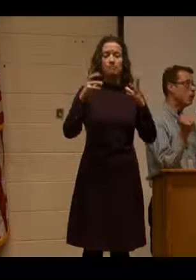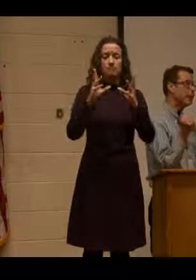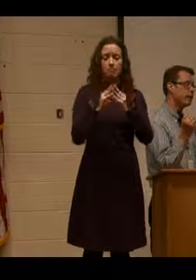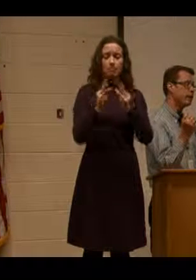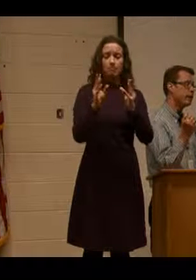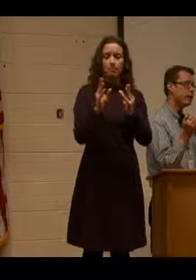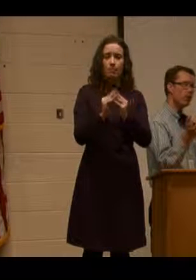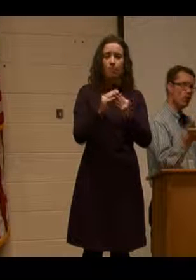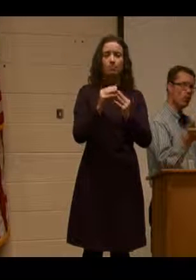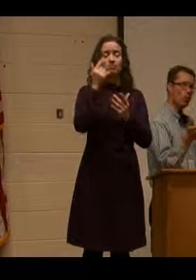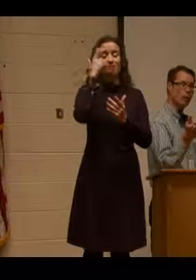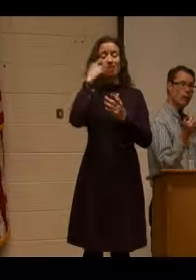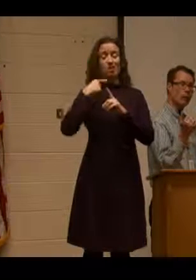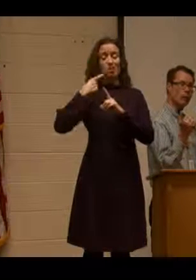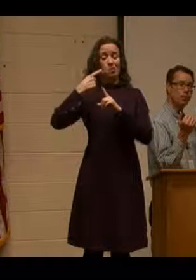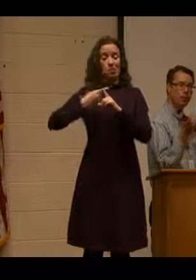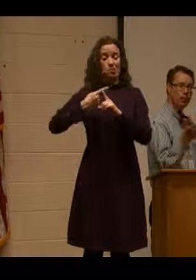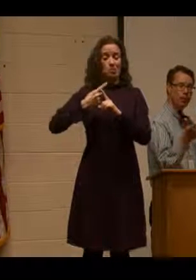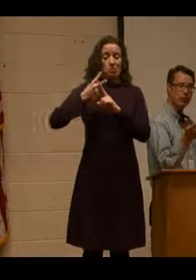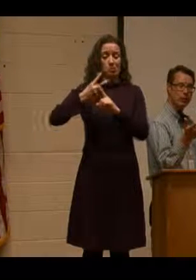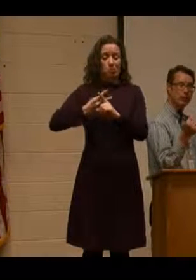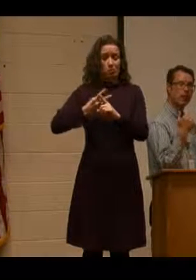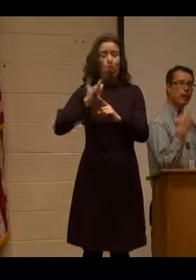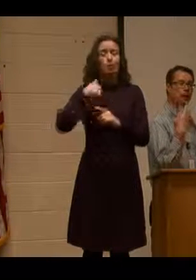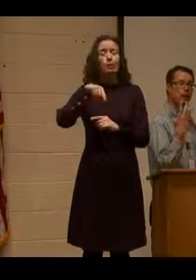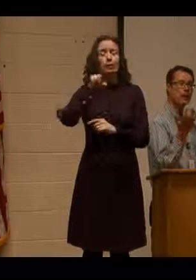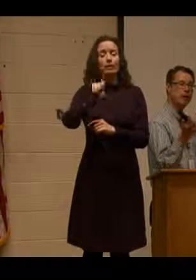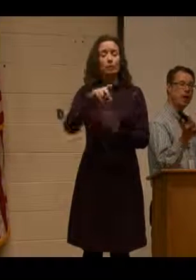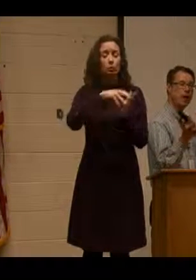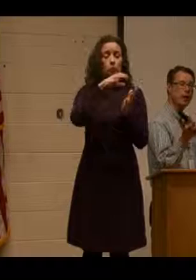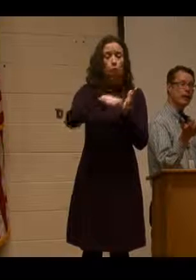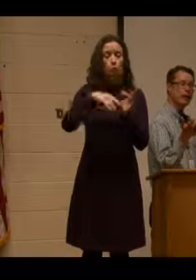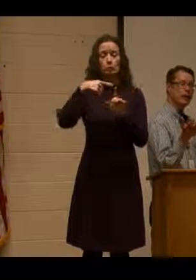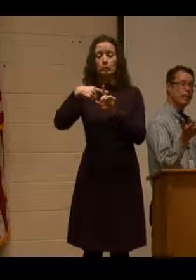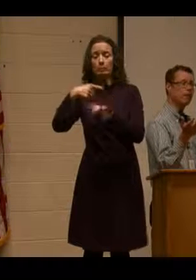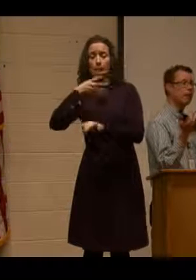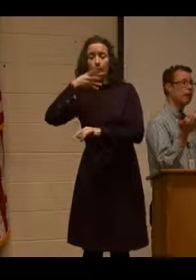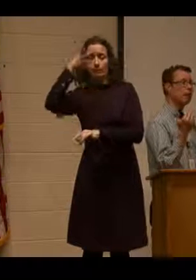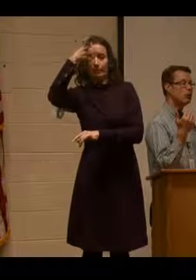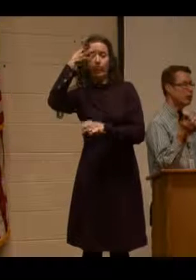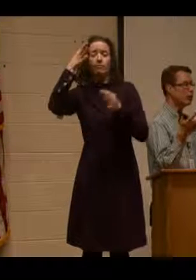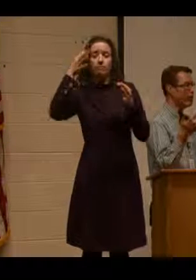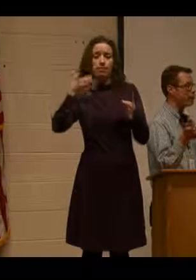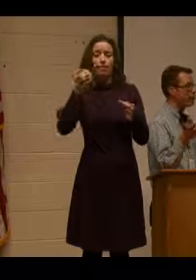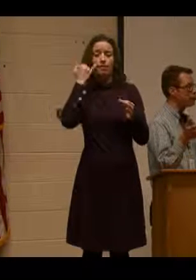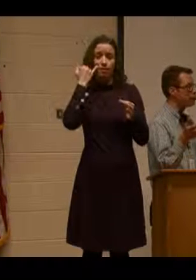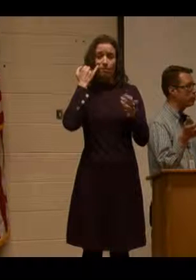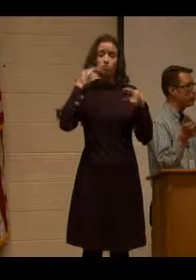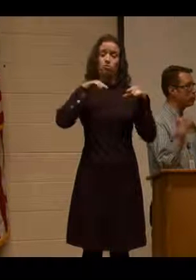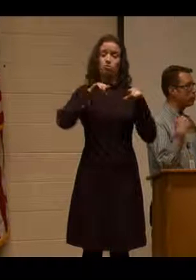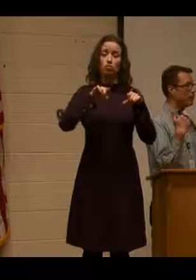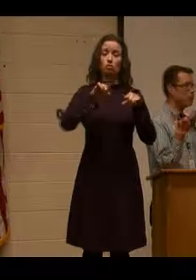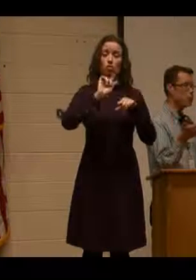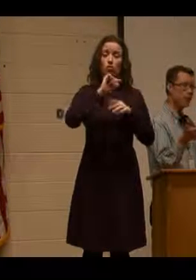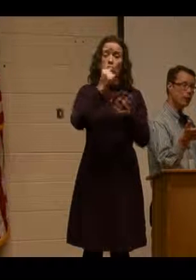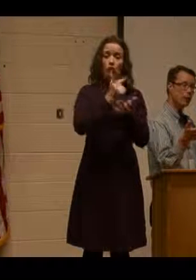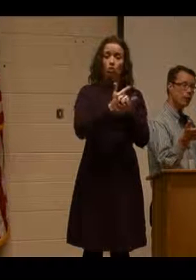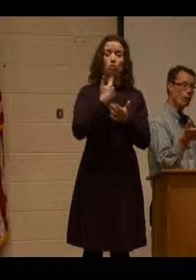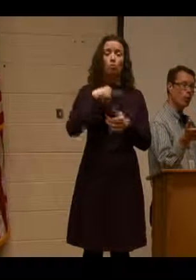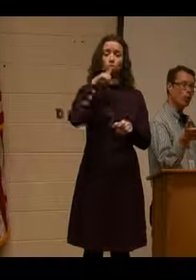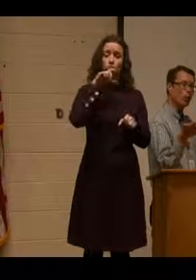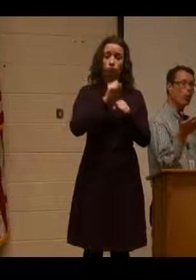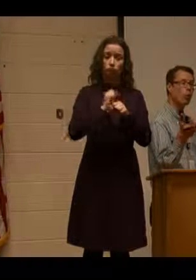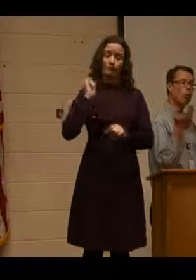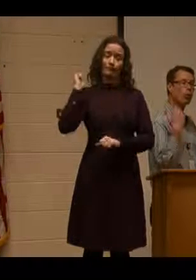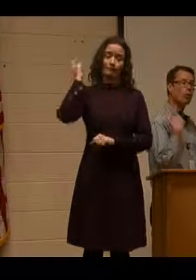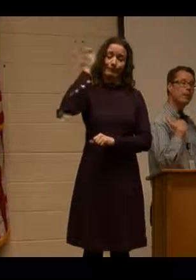your parents to decide if during graduation, we'll be issuing your diploma, or if we'll be withholding